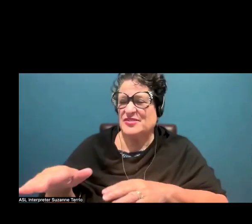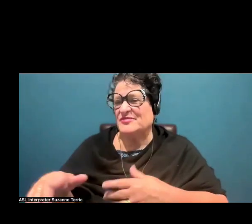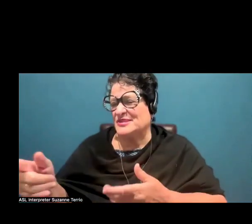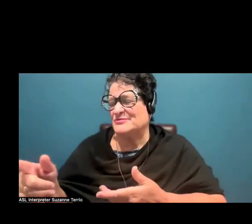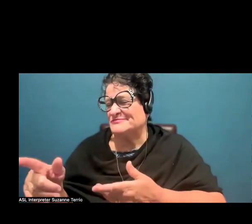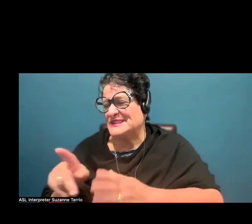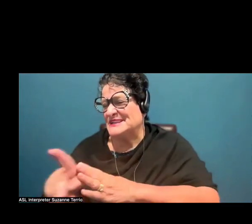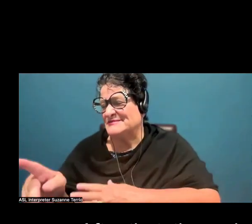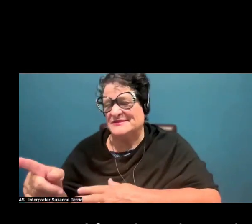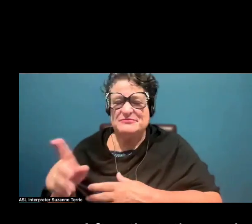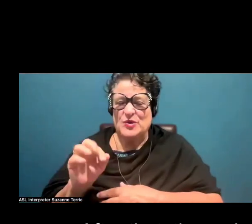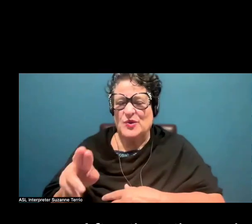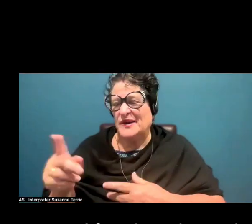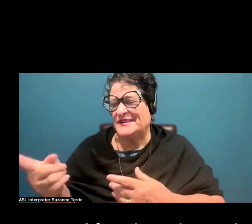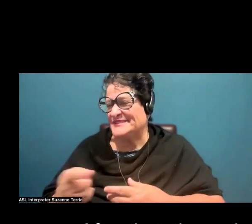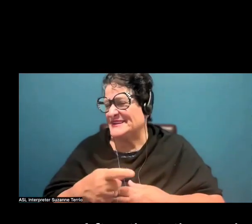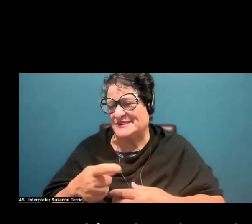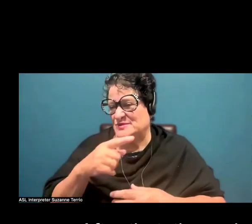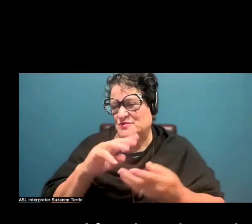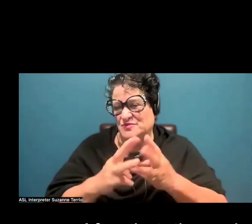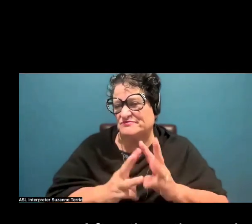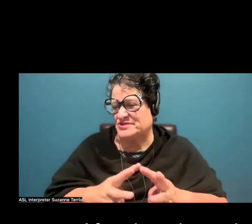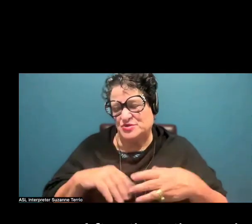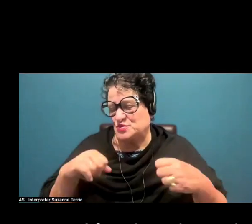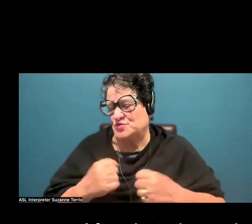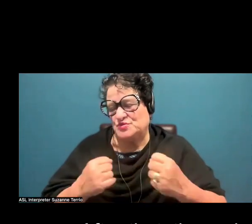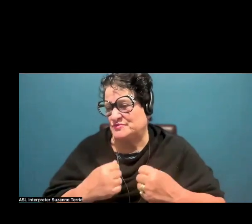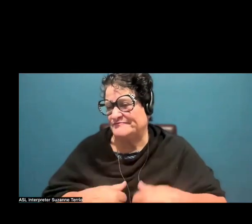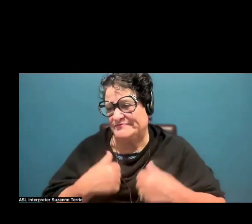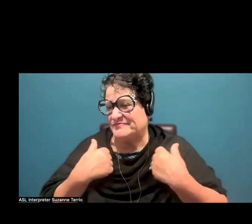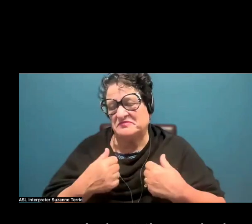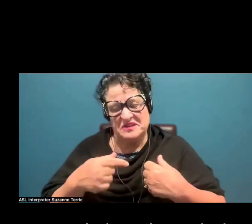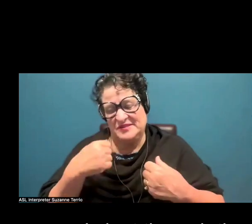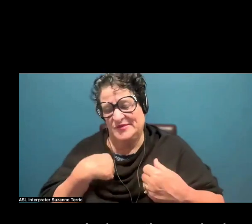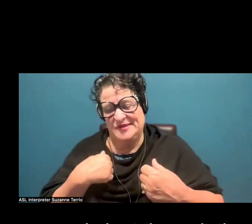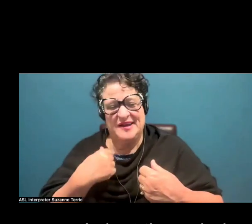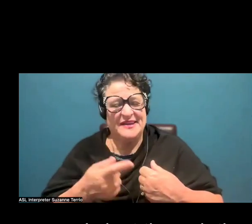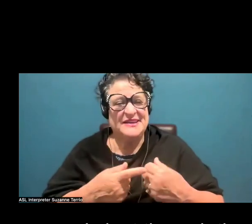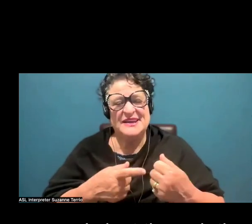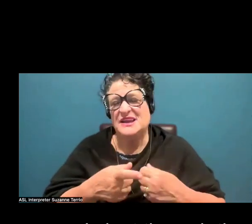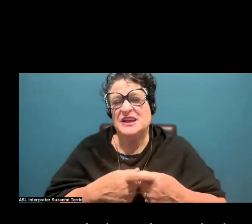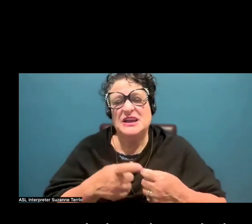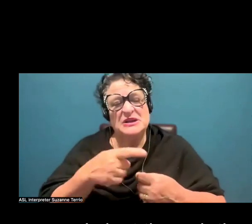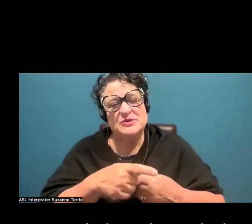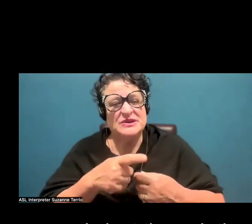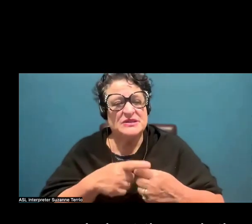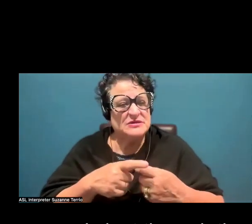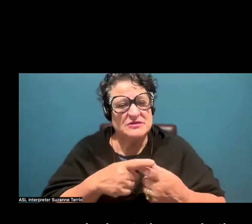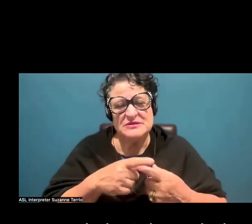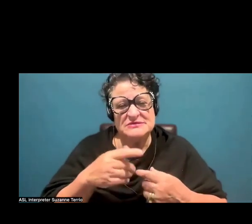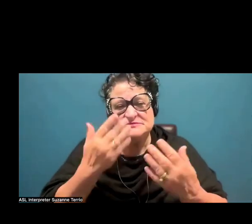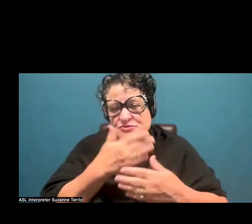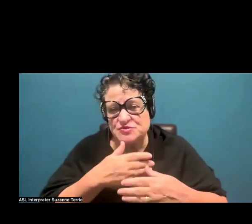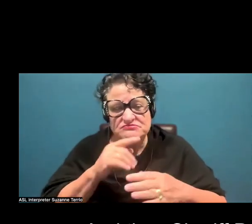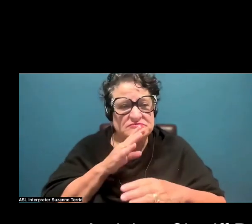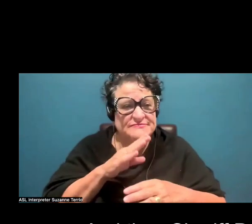had. After that, the cruisers stopped parking at the foot of my driveway. I slept through the night without police lights waking me